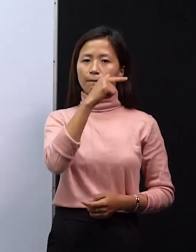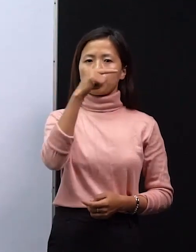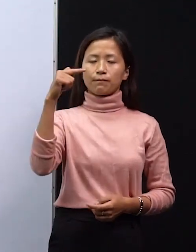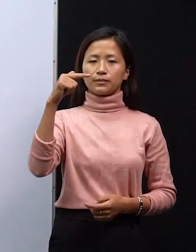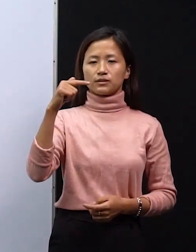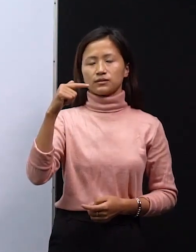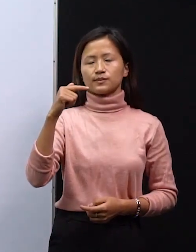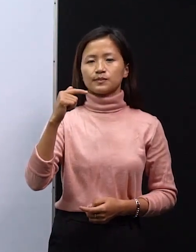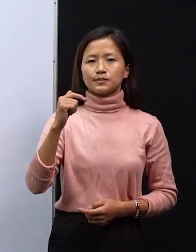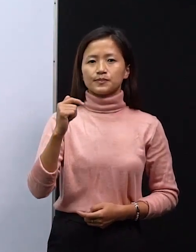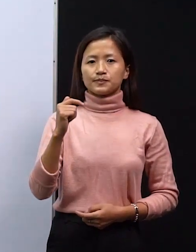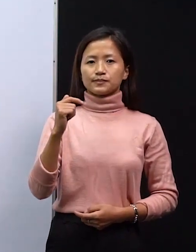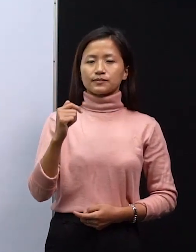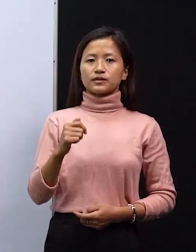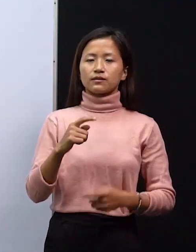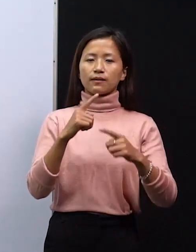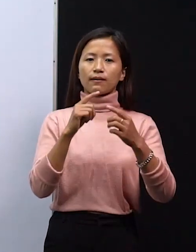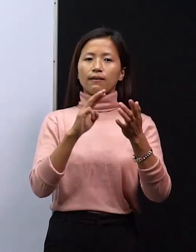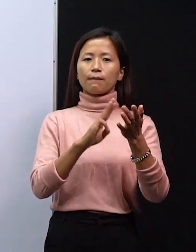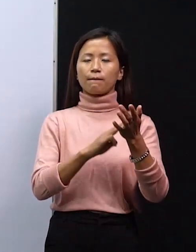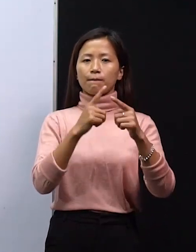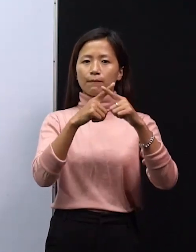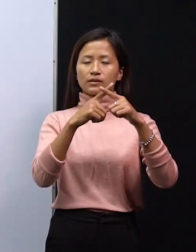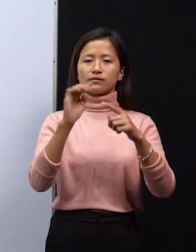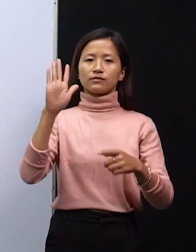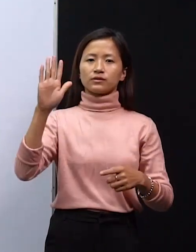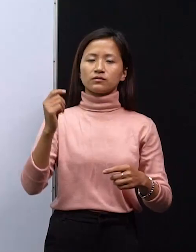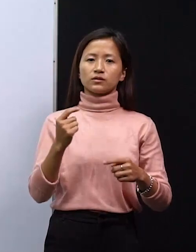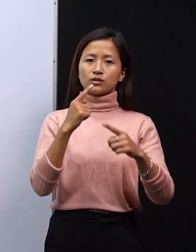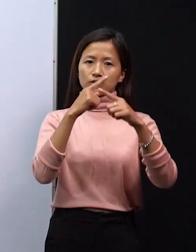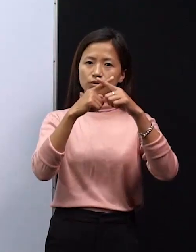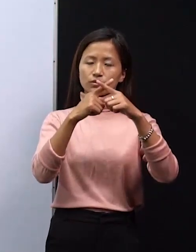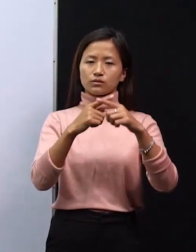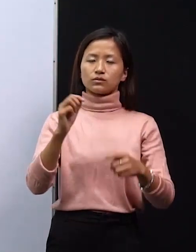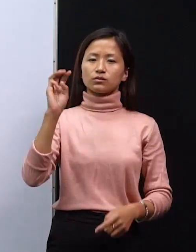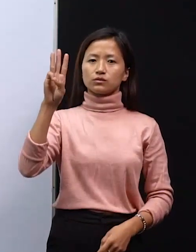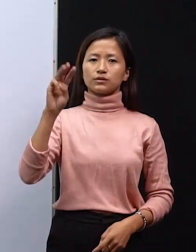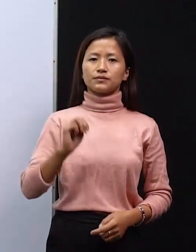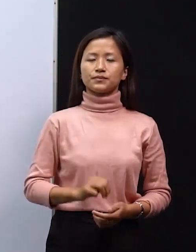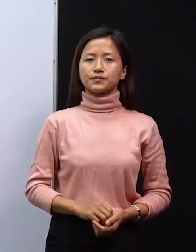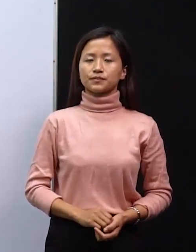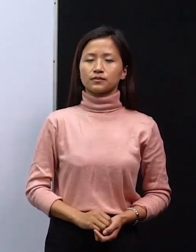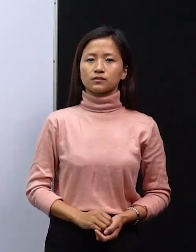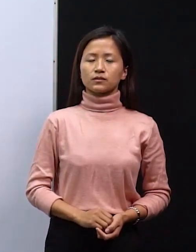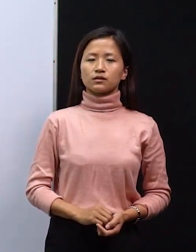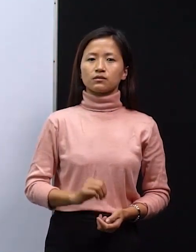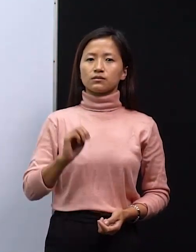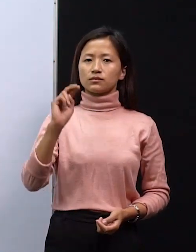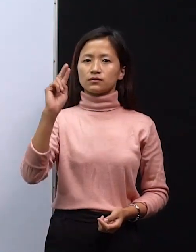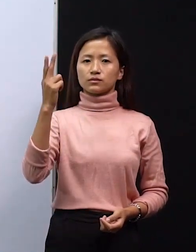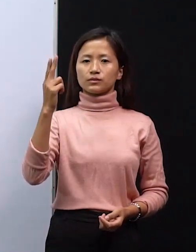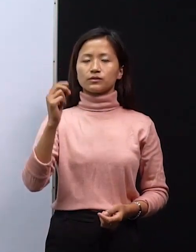sign. Then multiply 5 into 3. So this will be your second